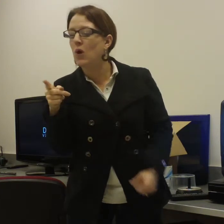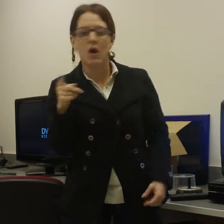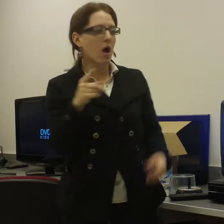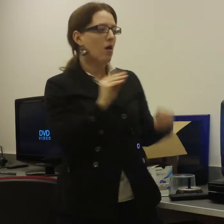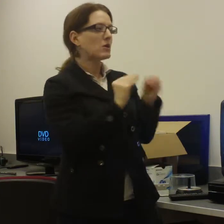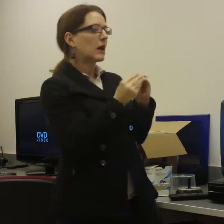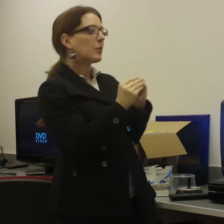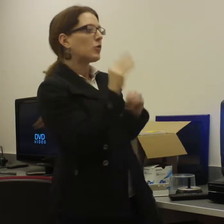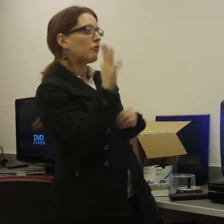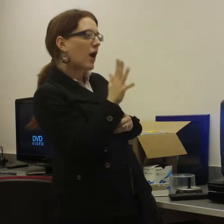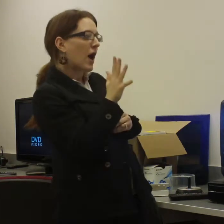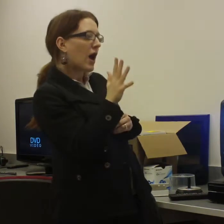Yes.